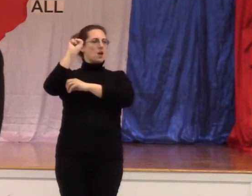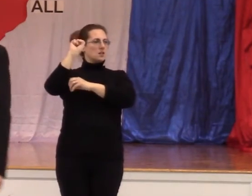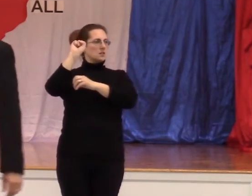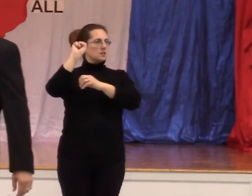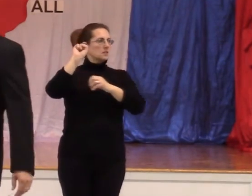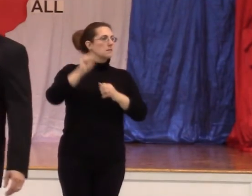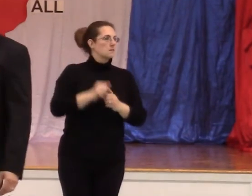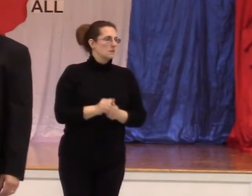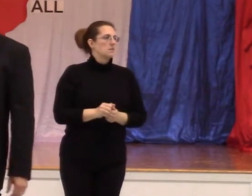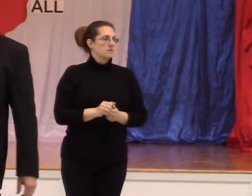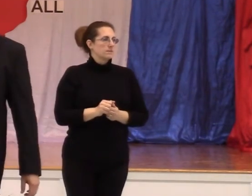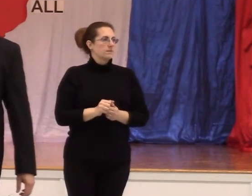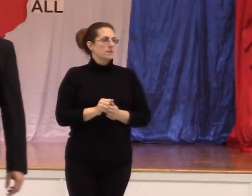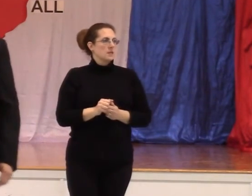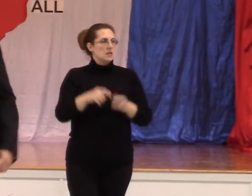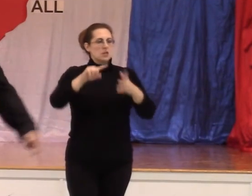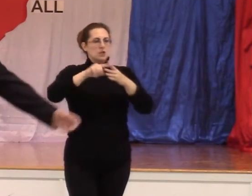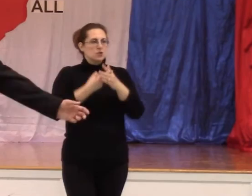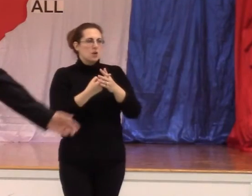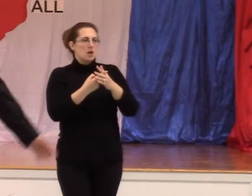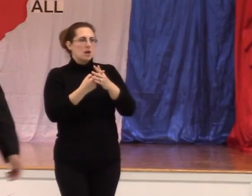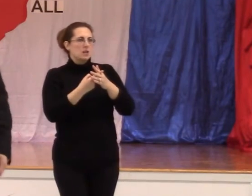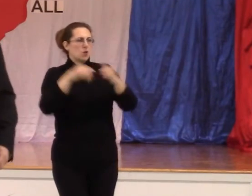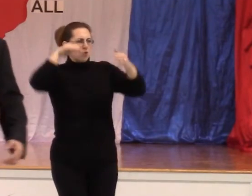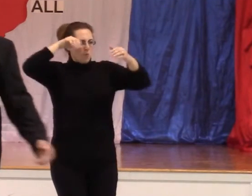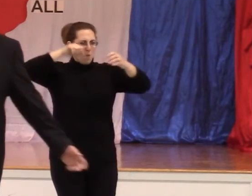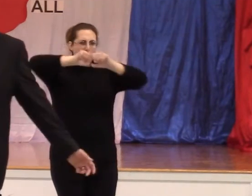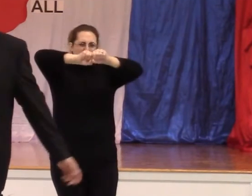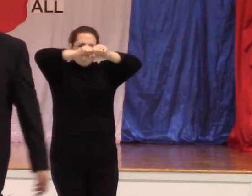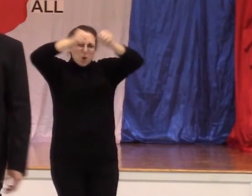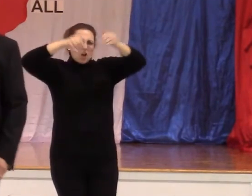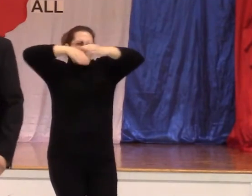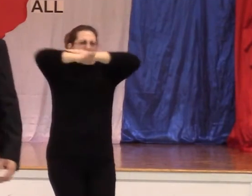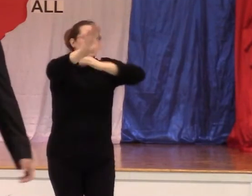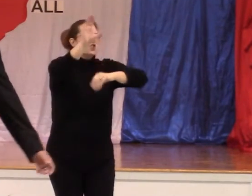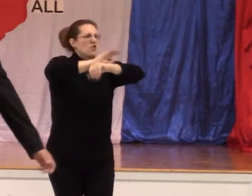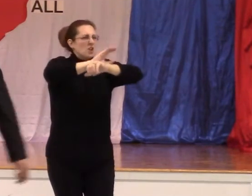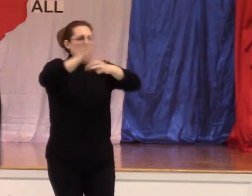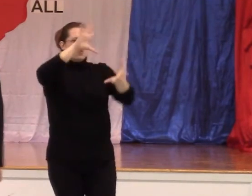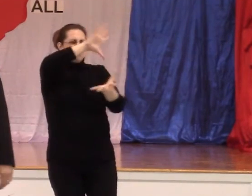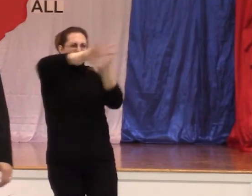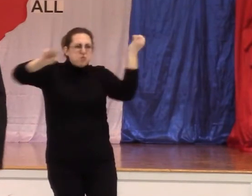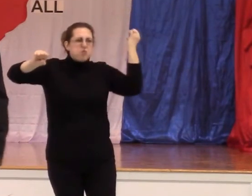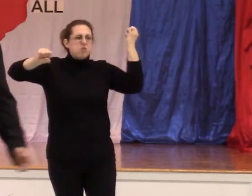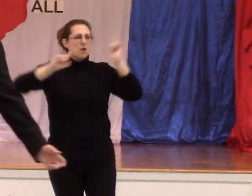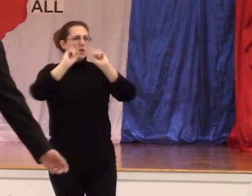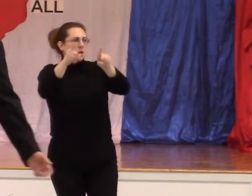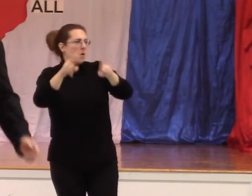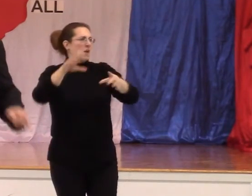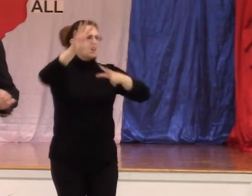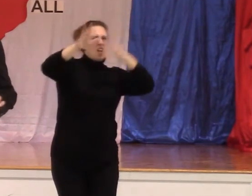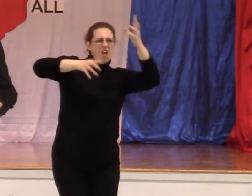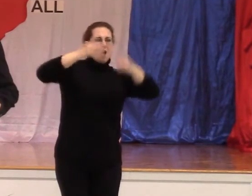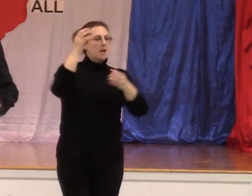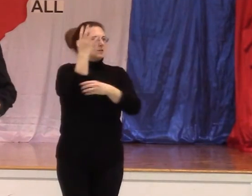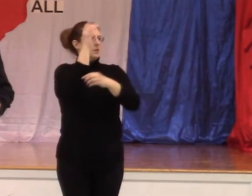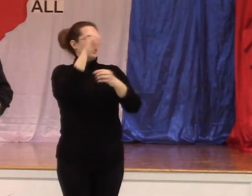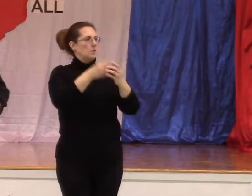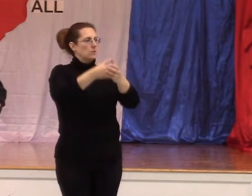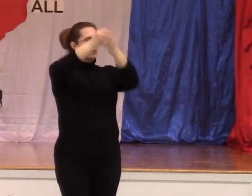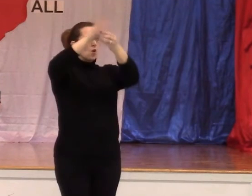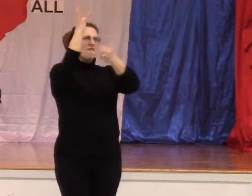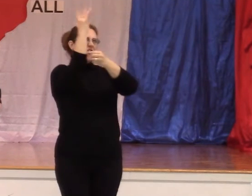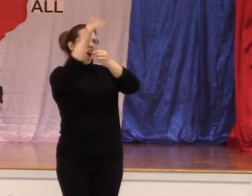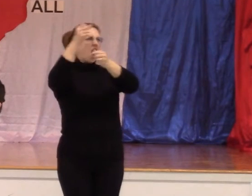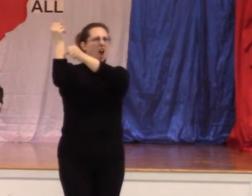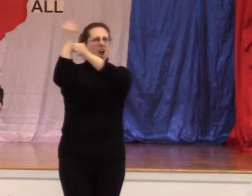rebellion. They start tearing into churches and destroying towns and going after princes' estates and all these other things, right? And so